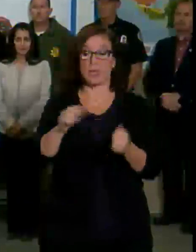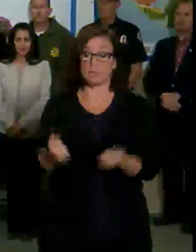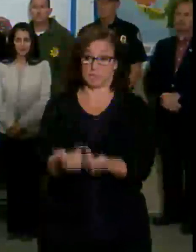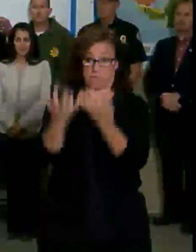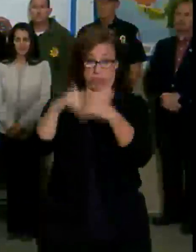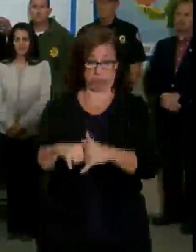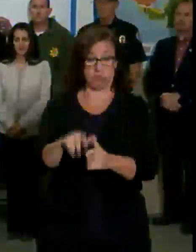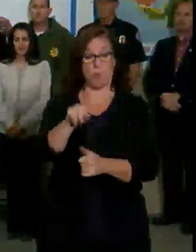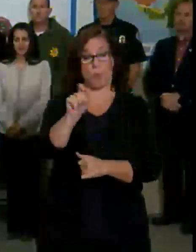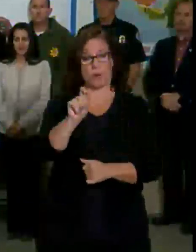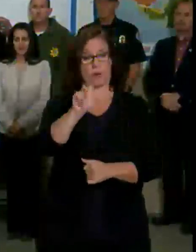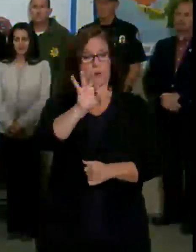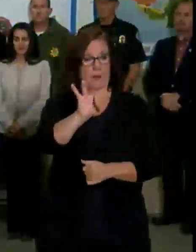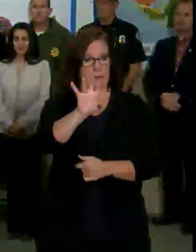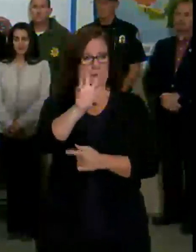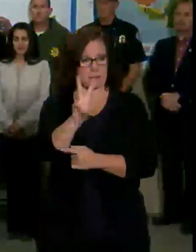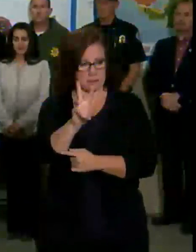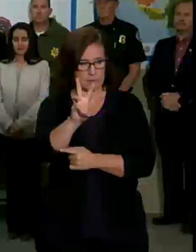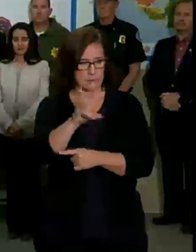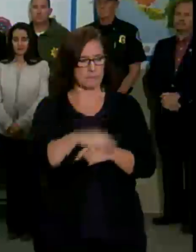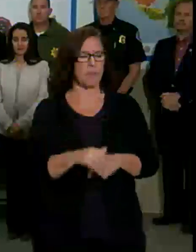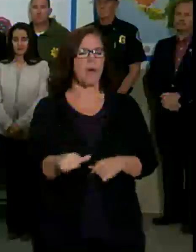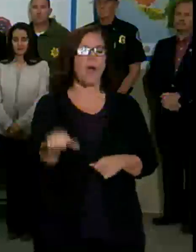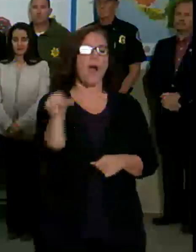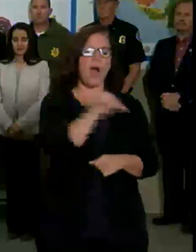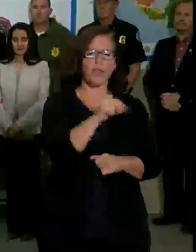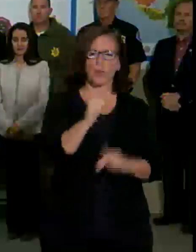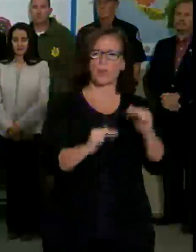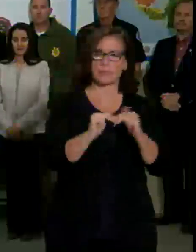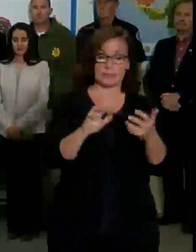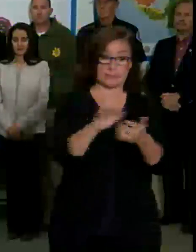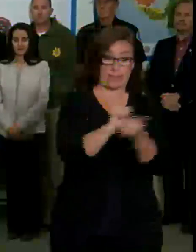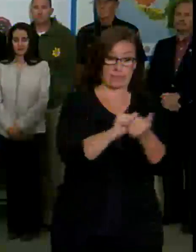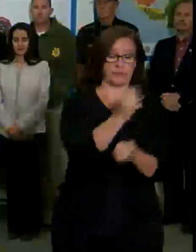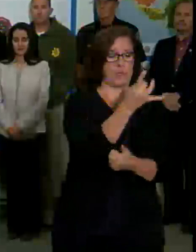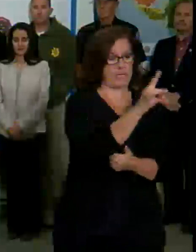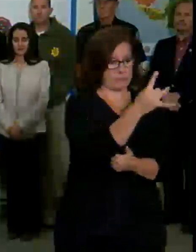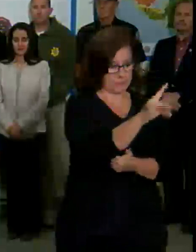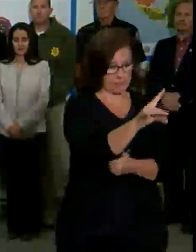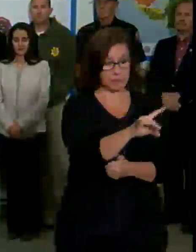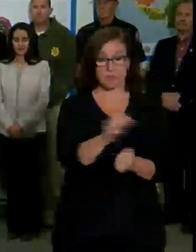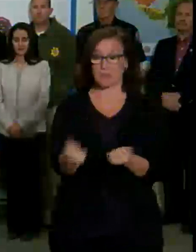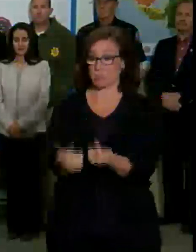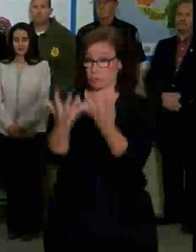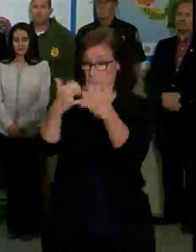196. Other minor structures damaged 18,